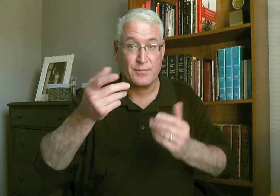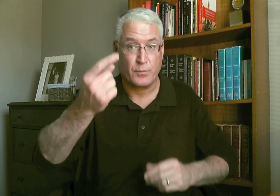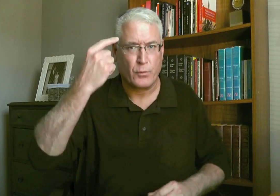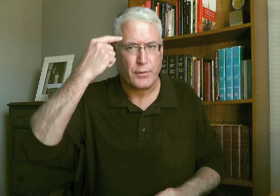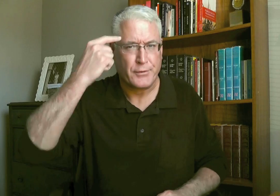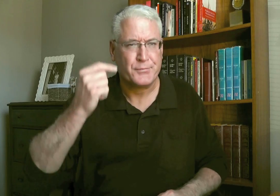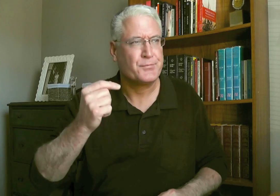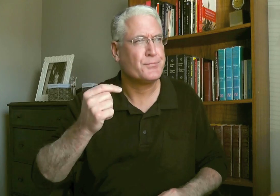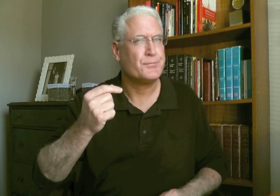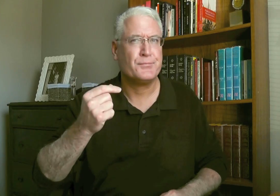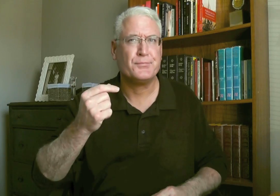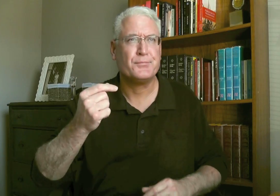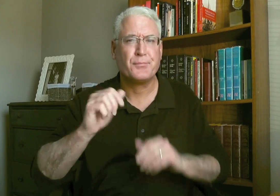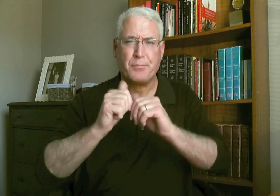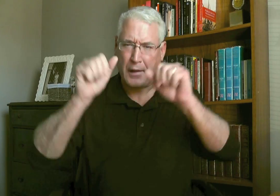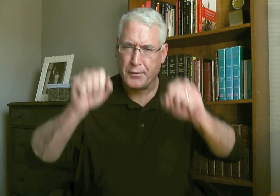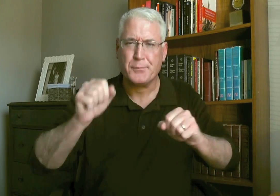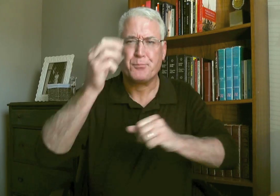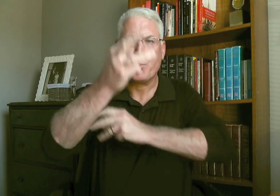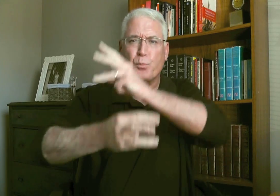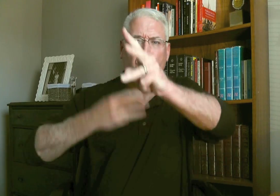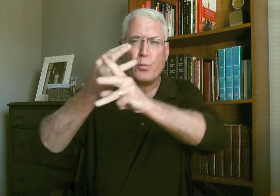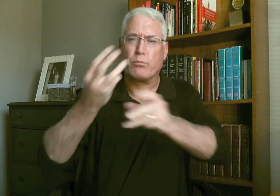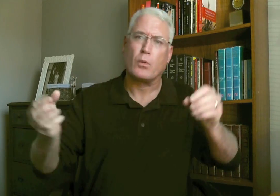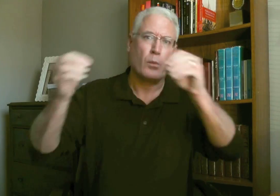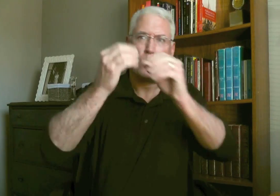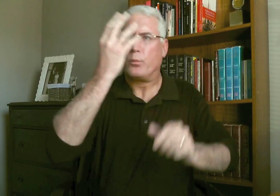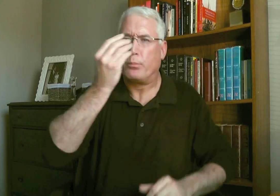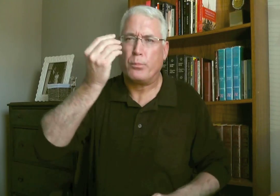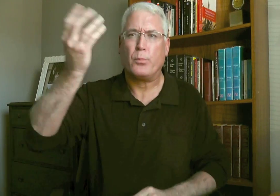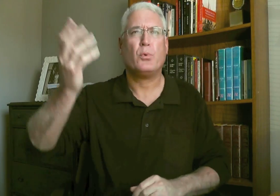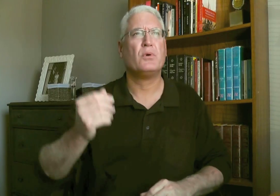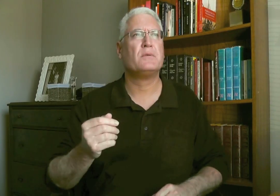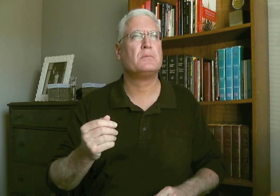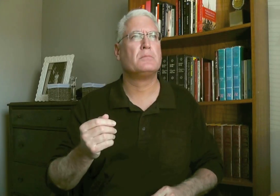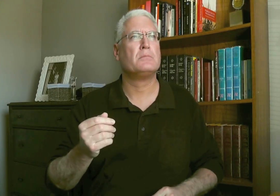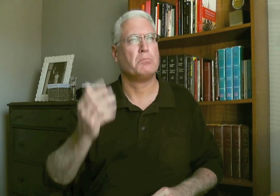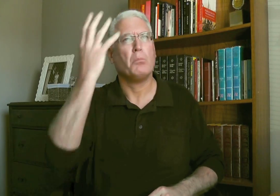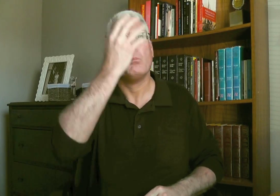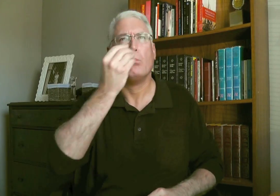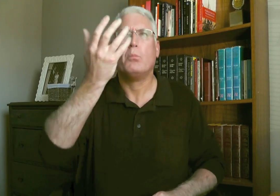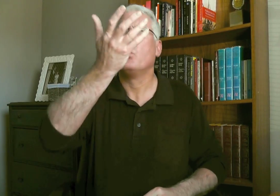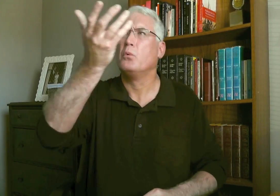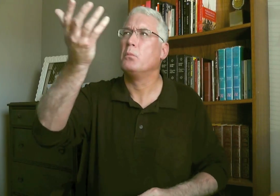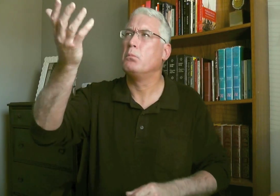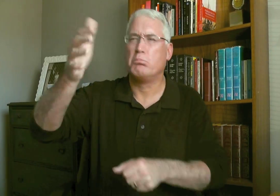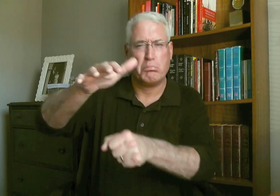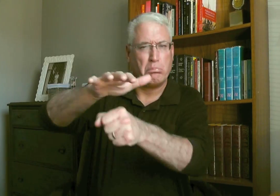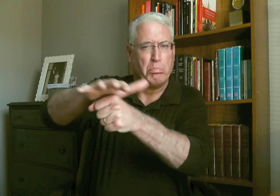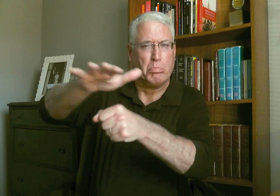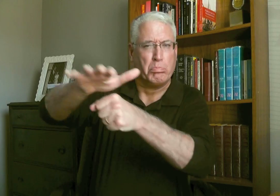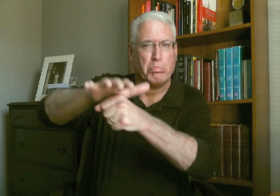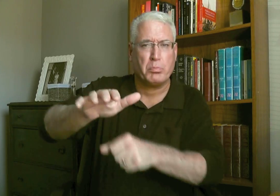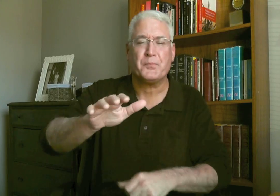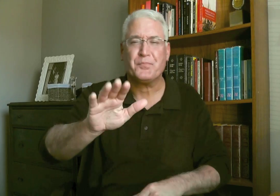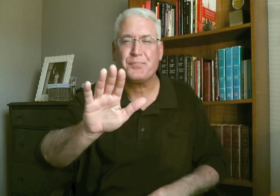Maybe you're thinking, well, can the world be more beautiful than it is now? I mean, it's so beautiful. It's beautiful